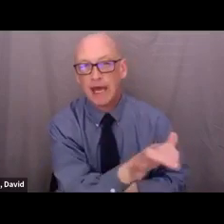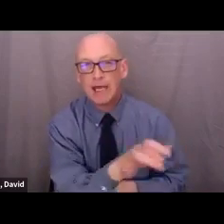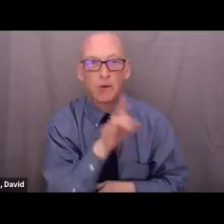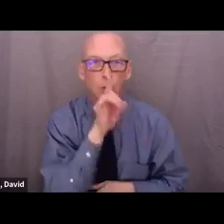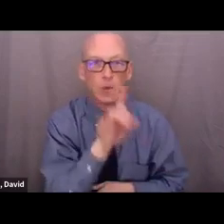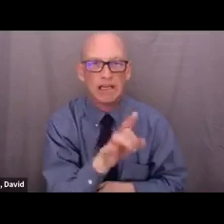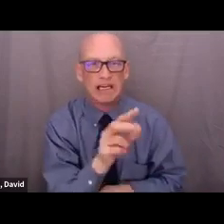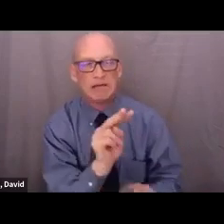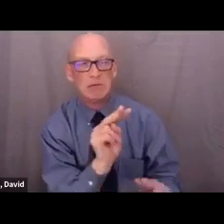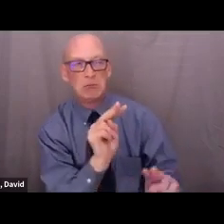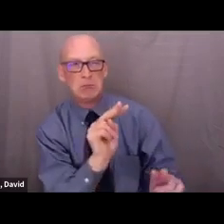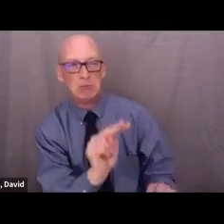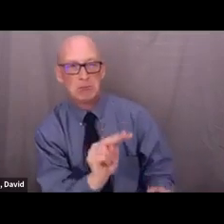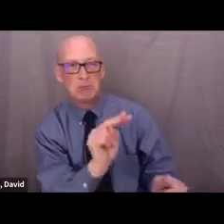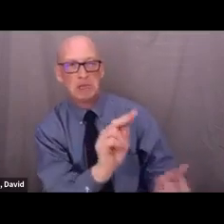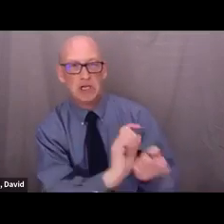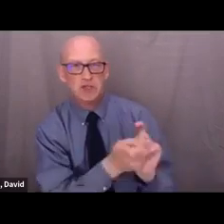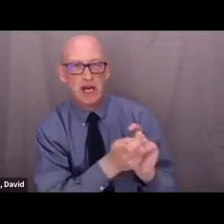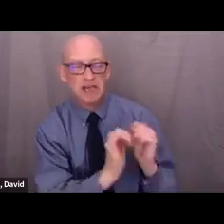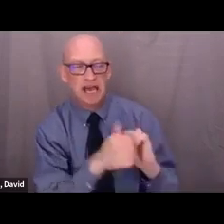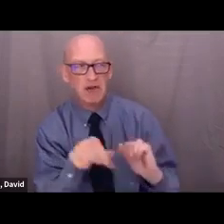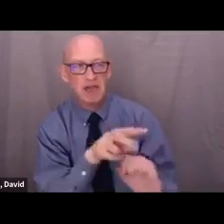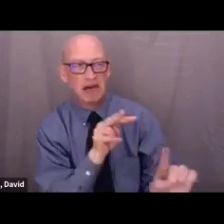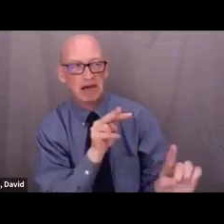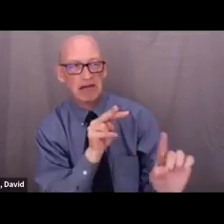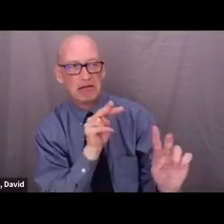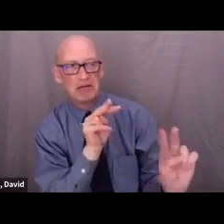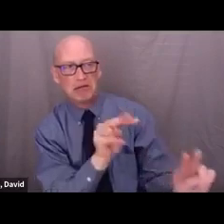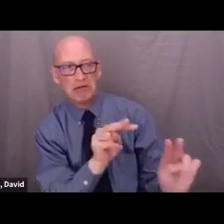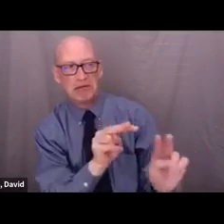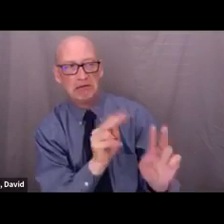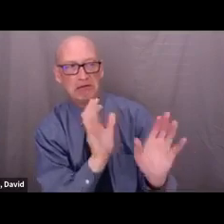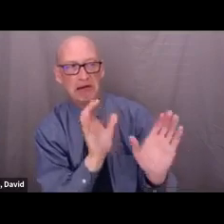of changed the way that they view seeking help.